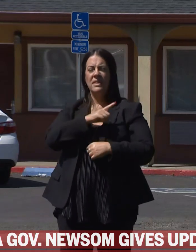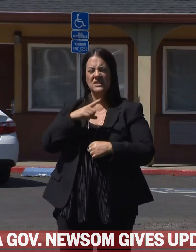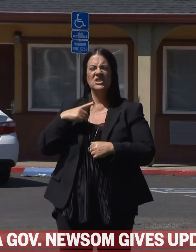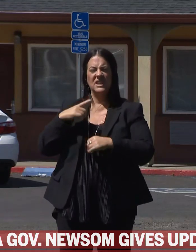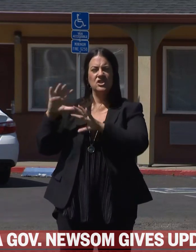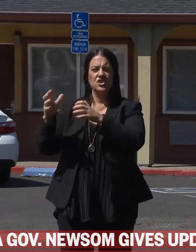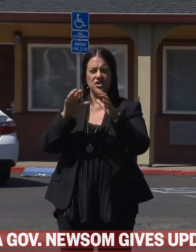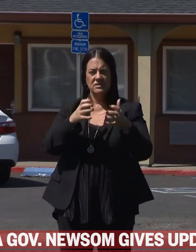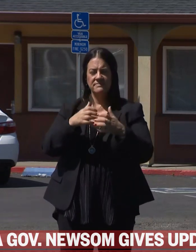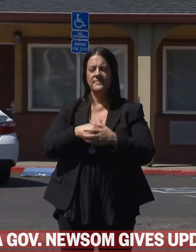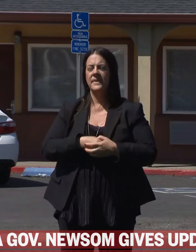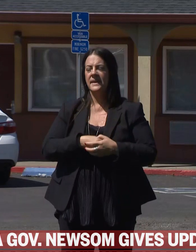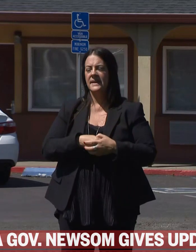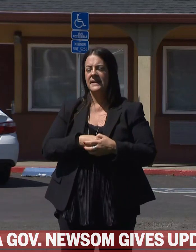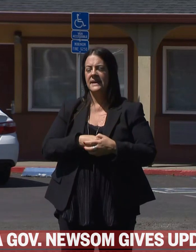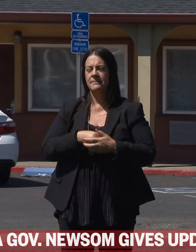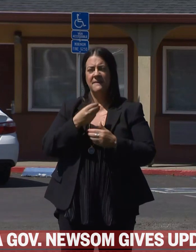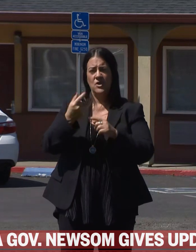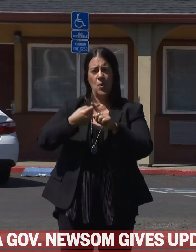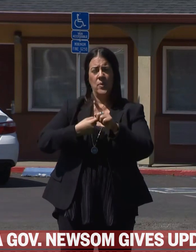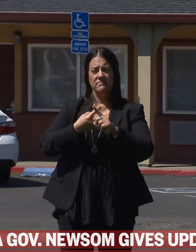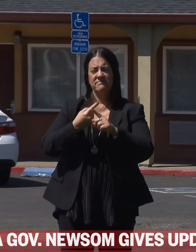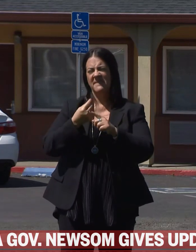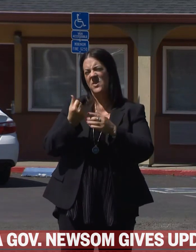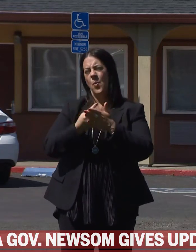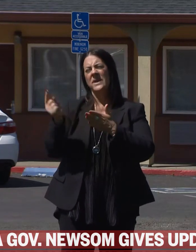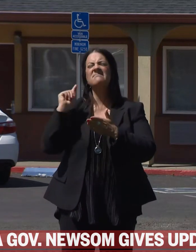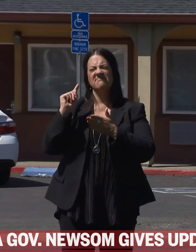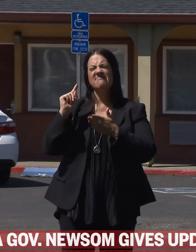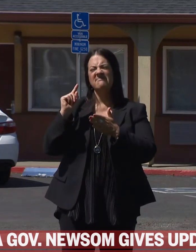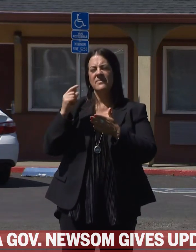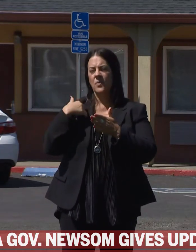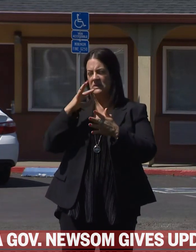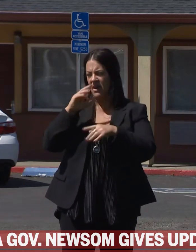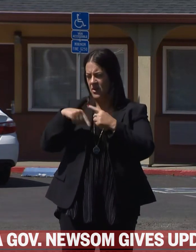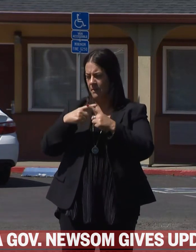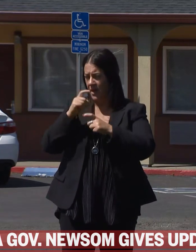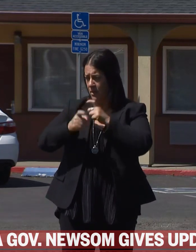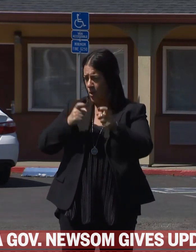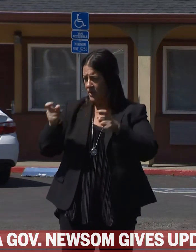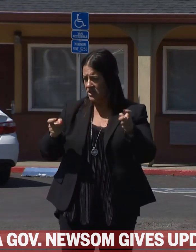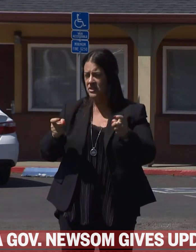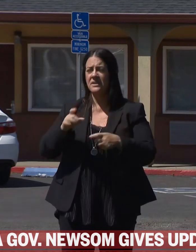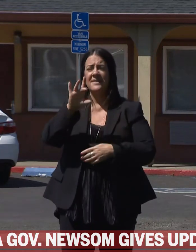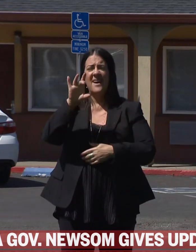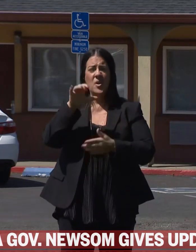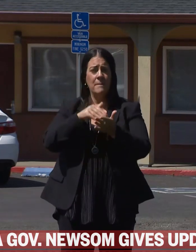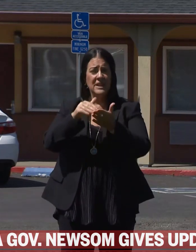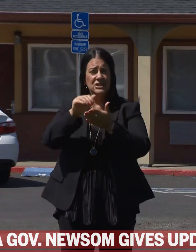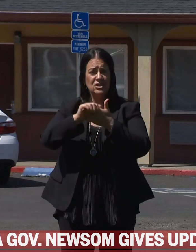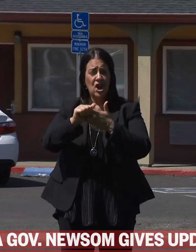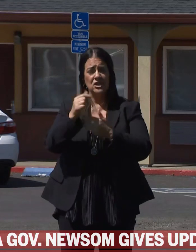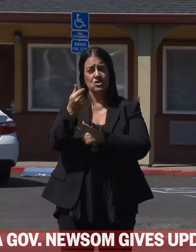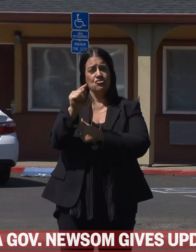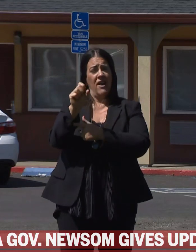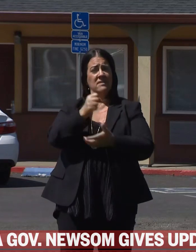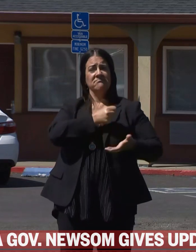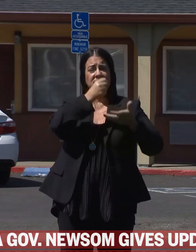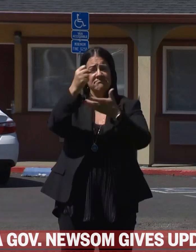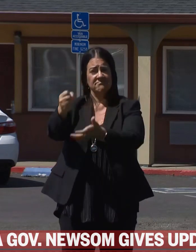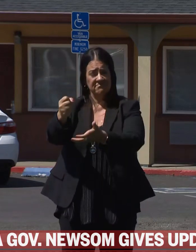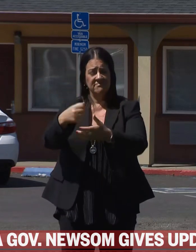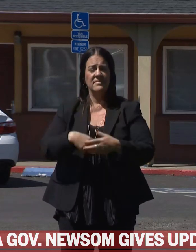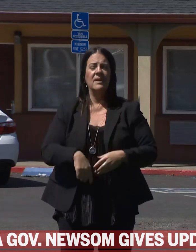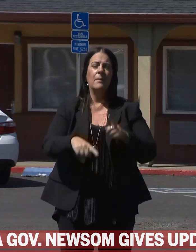few weeks back through our budget appropriation. So $800 million of grants, $150